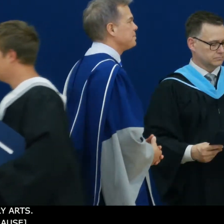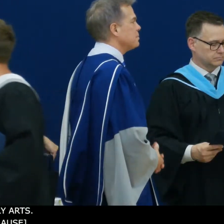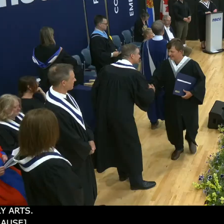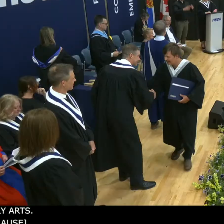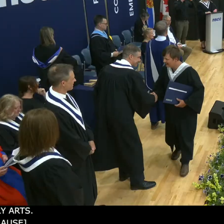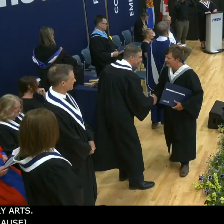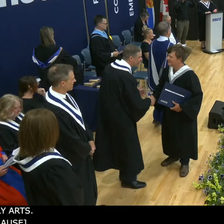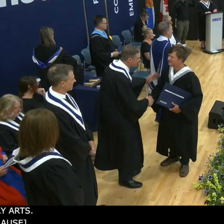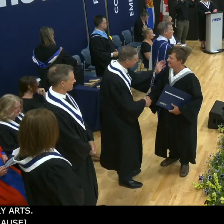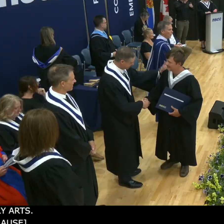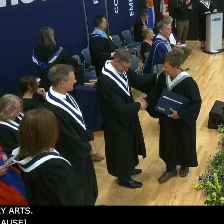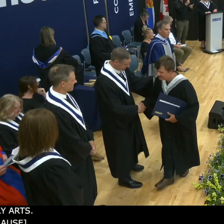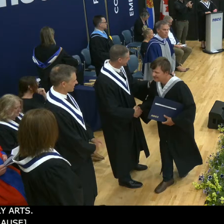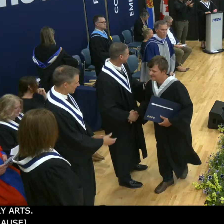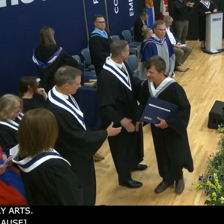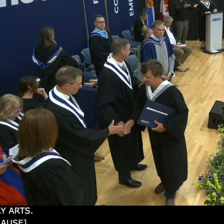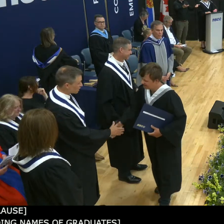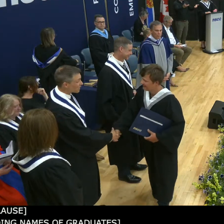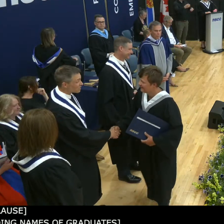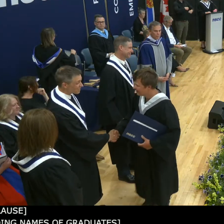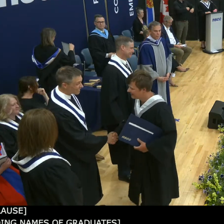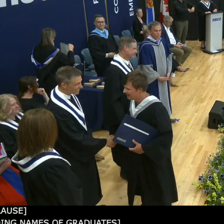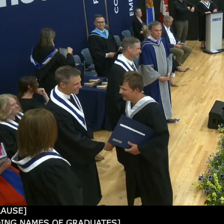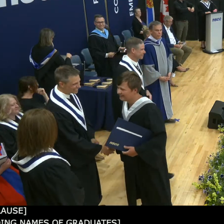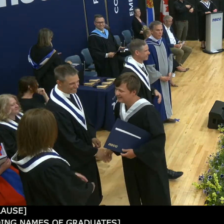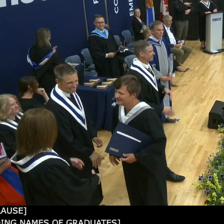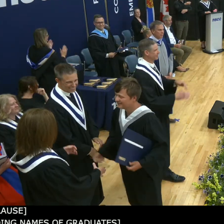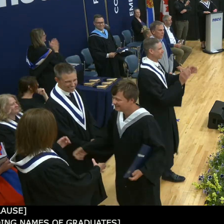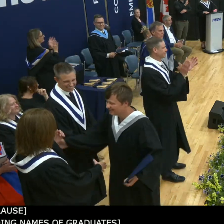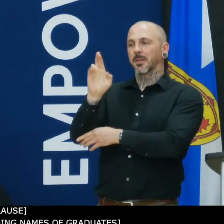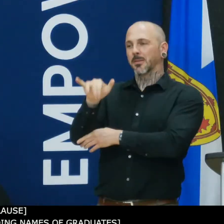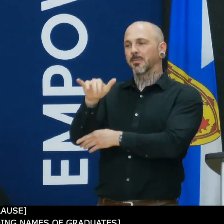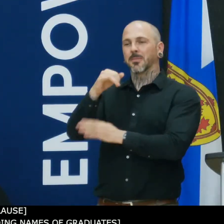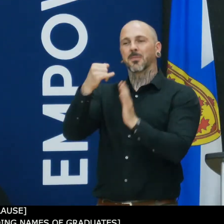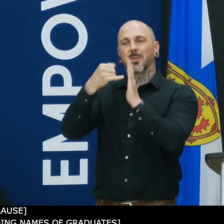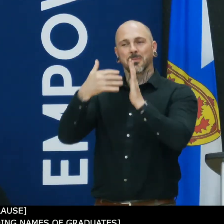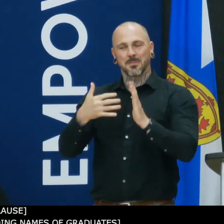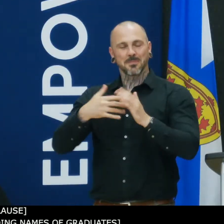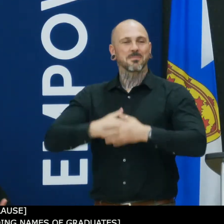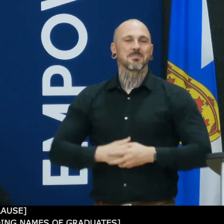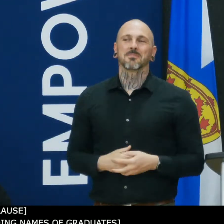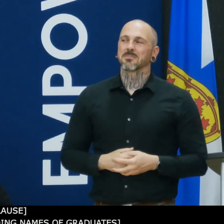Mr. President, the graduates in Baking and Pastry Arts.